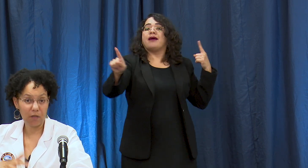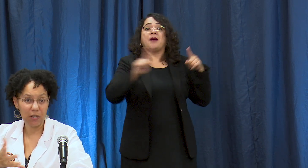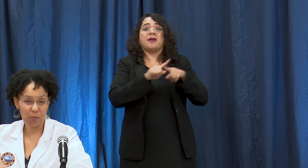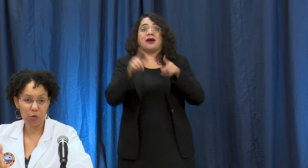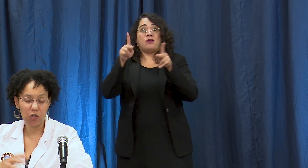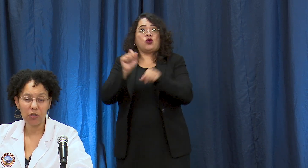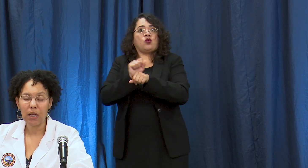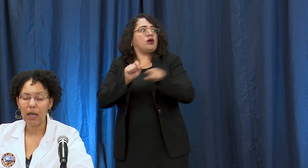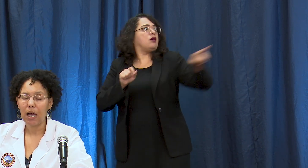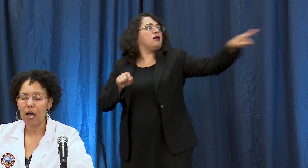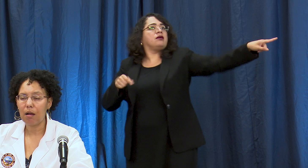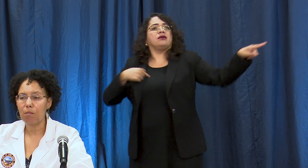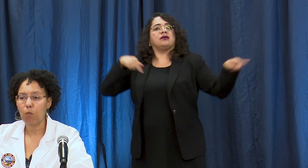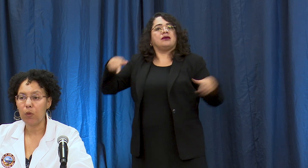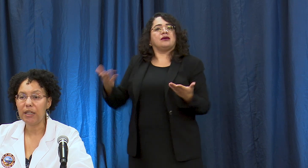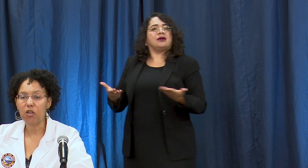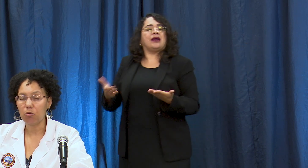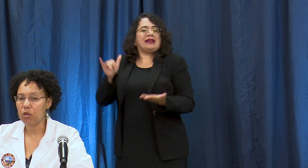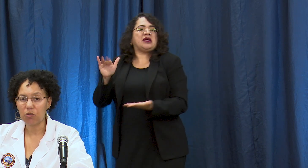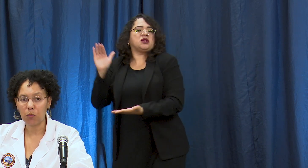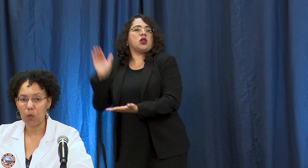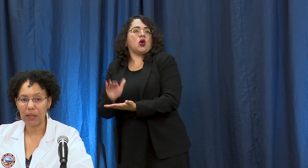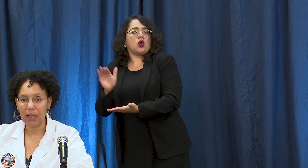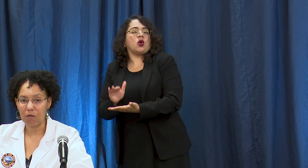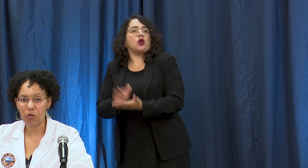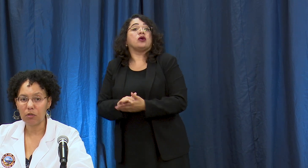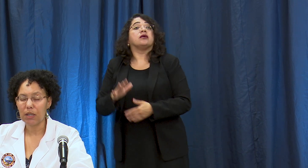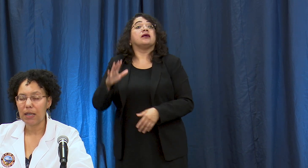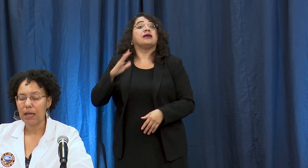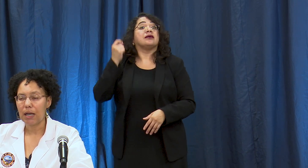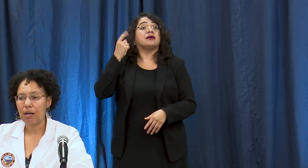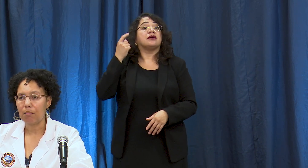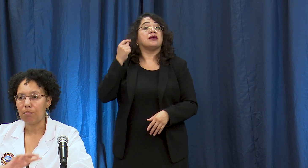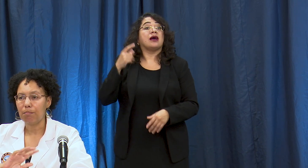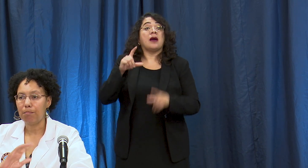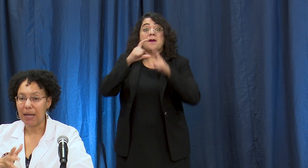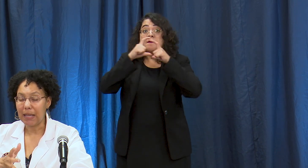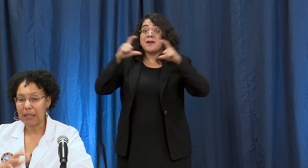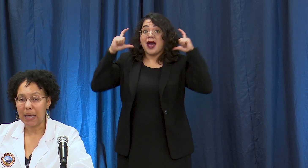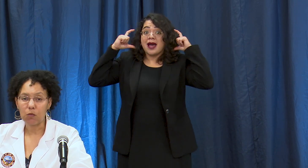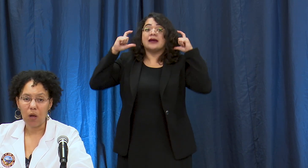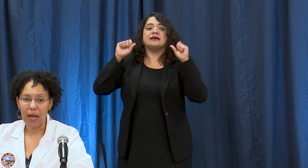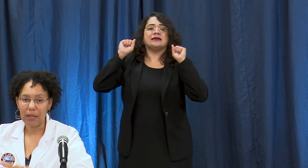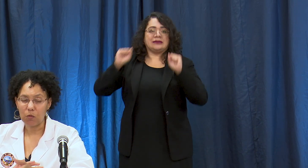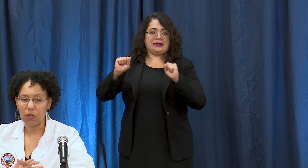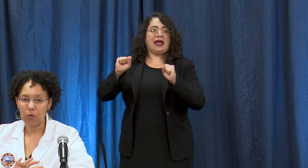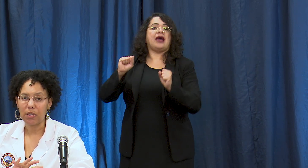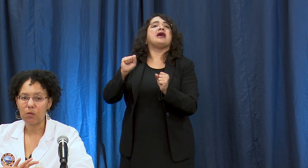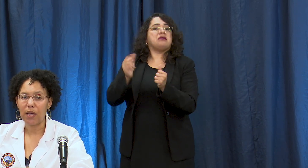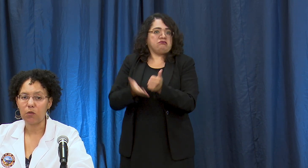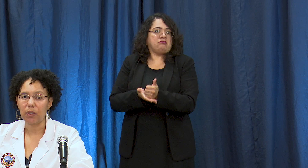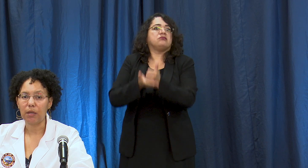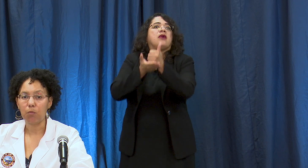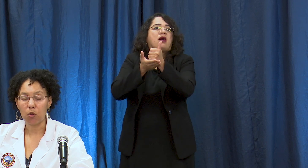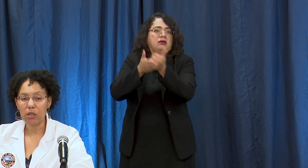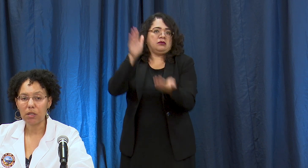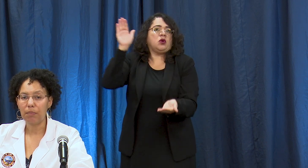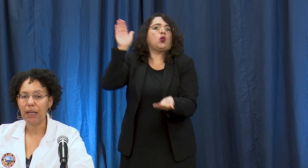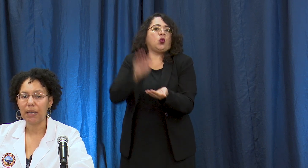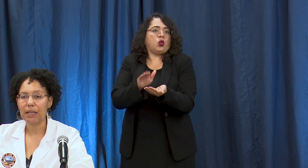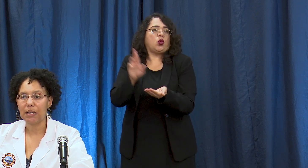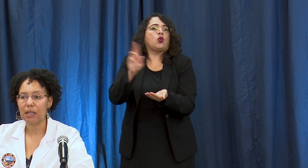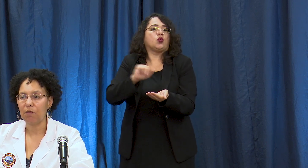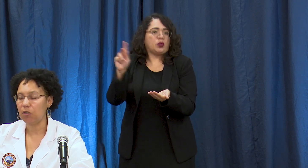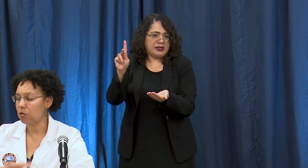the risk of exposure. We don't know to what level, but that's one of the reasons why it's really